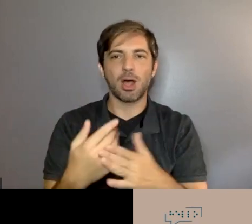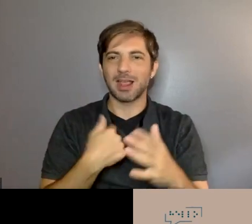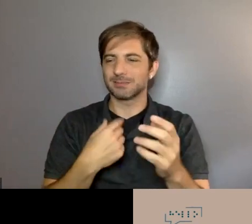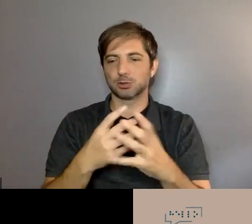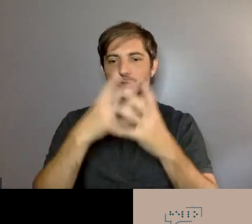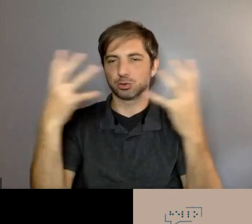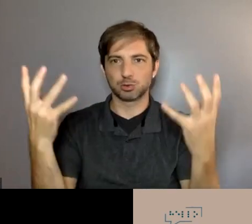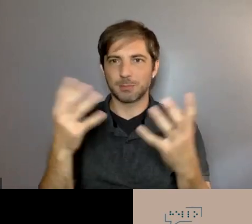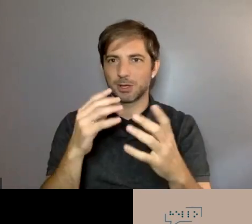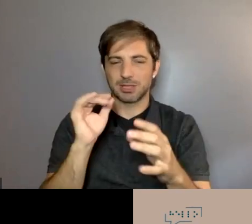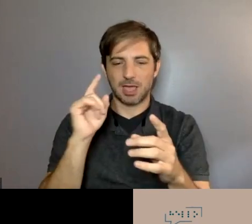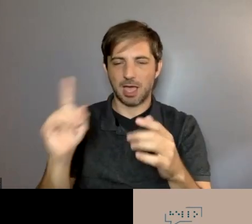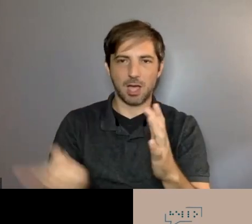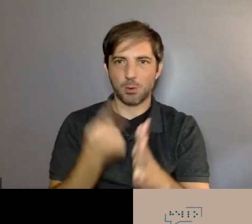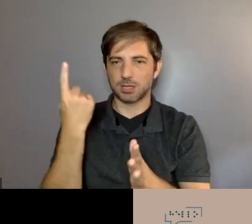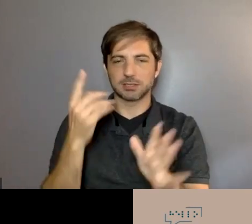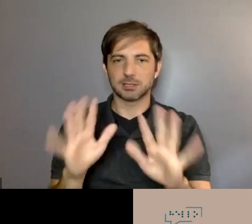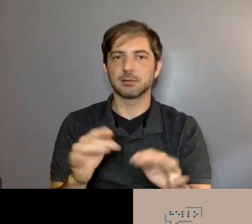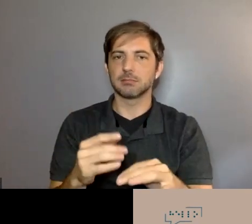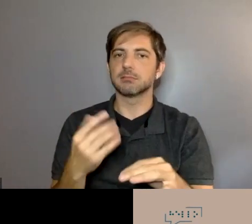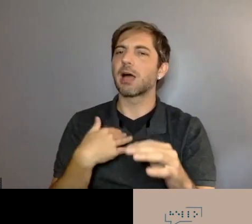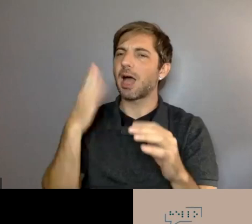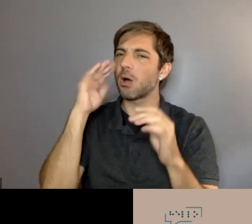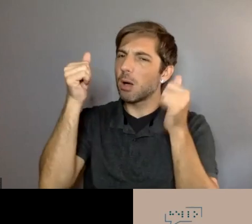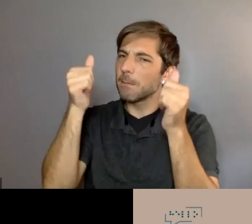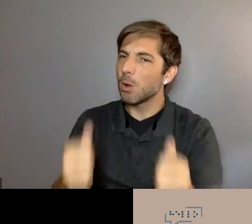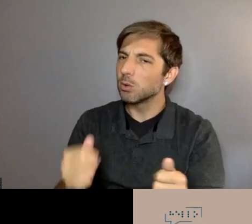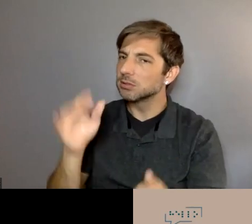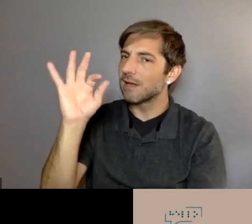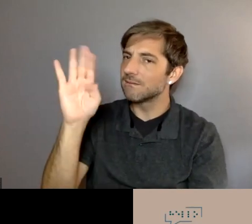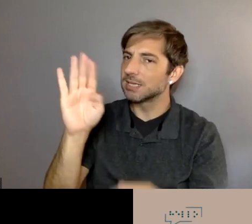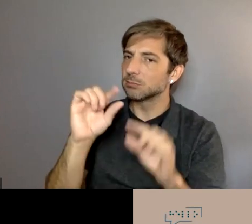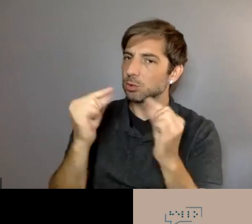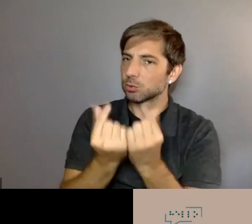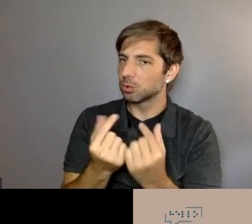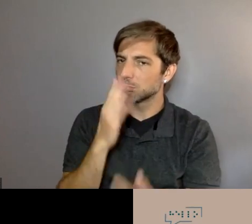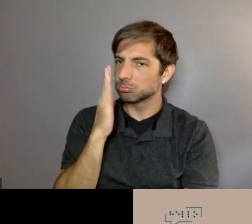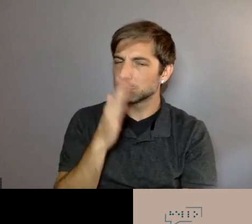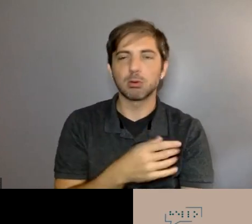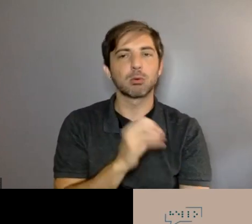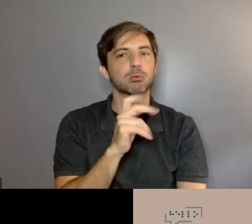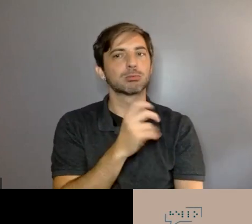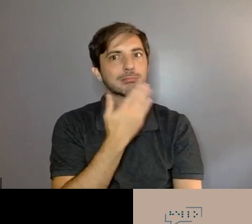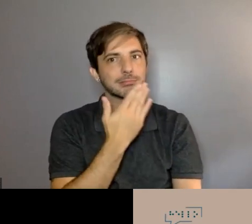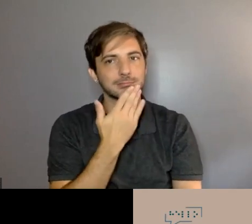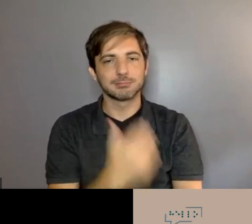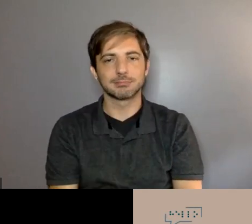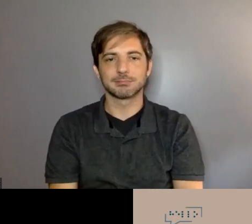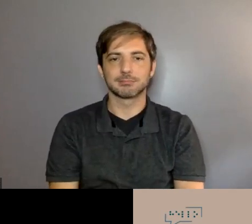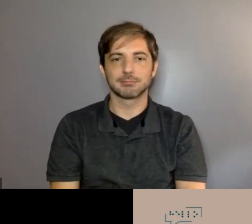just post them, or they're going to be? I'll post them in our Facebook group. Okay. Thank you.